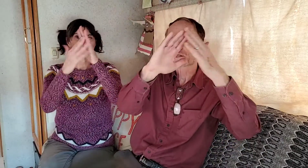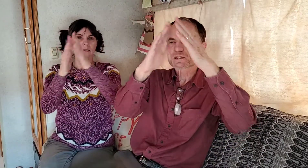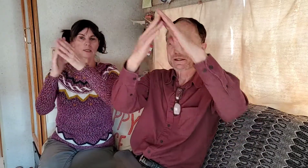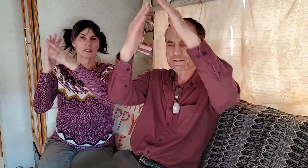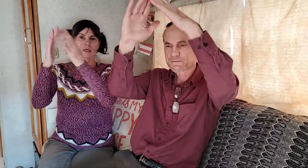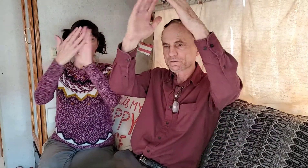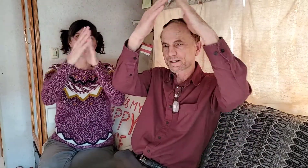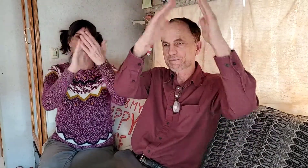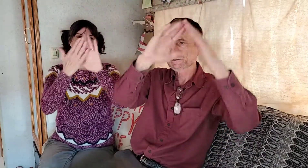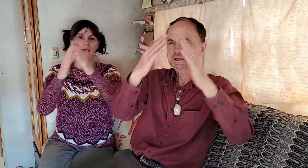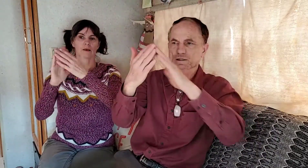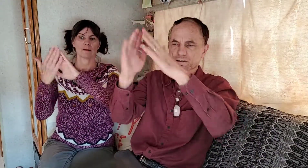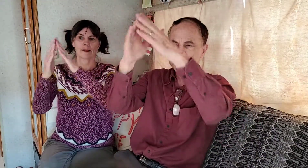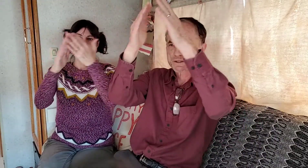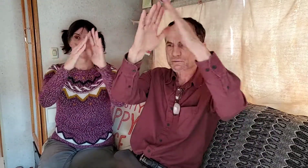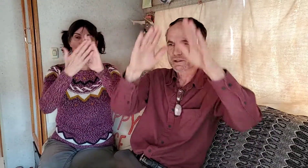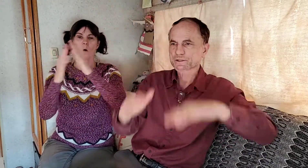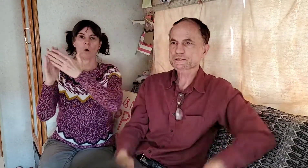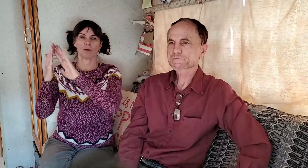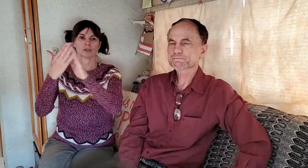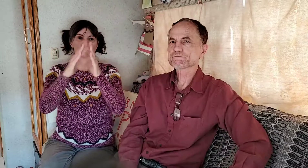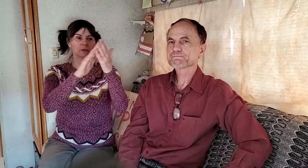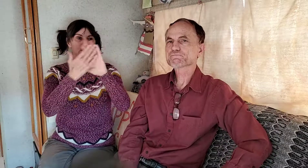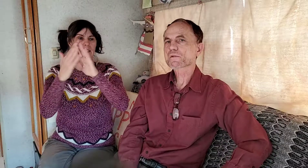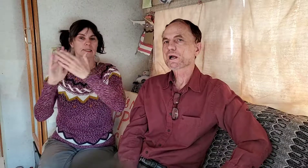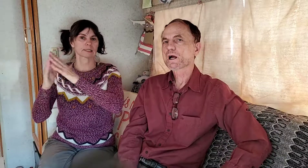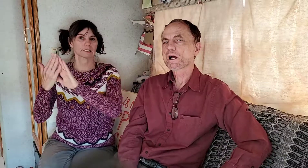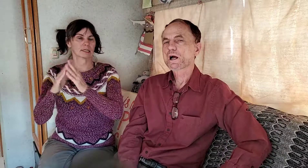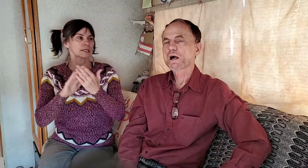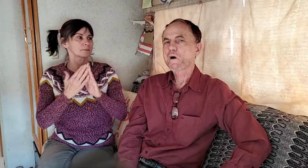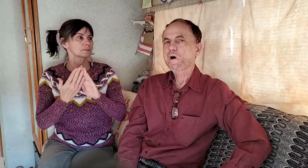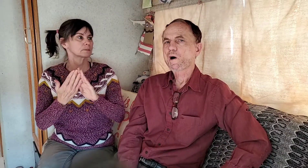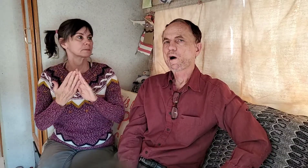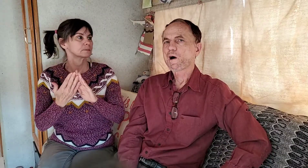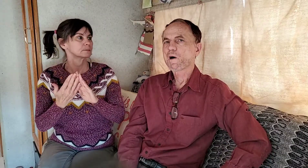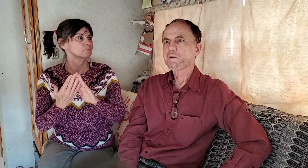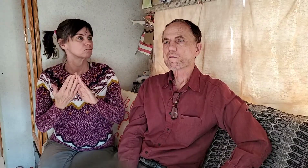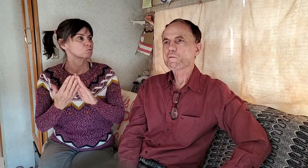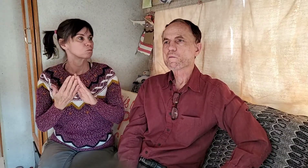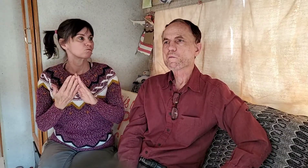City. Like buildings, Okay, bunch of so buildings. a whole bunch of buildings is a city.